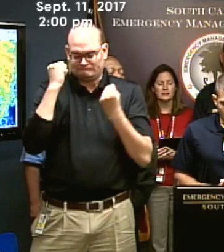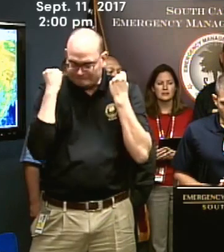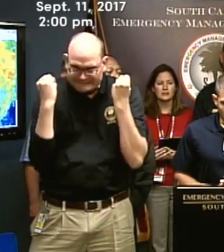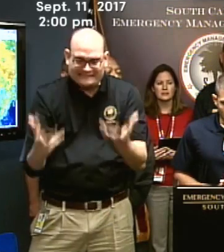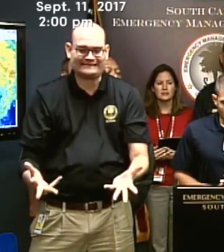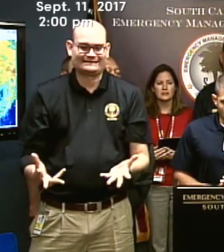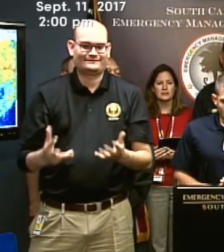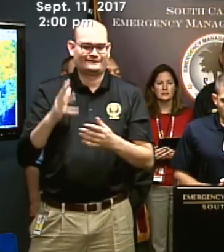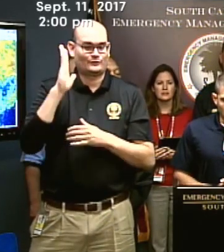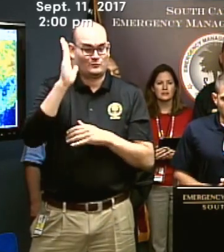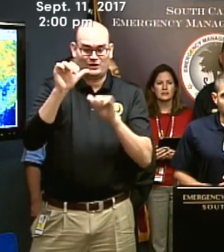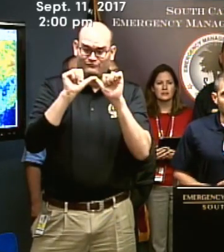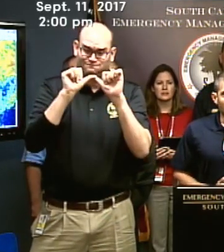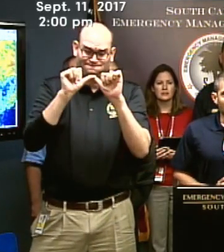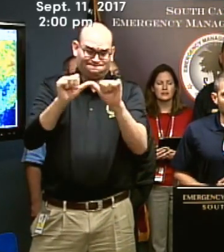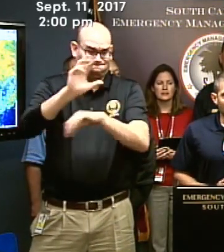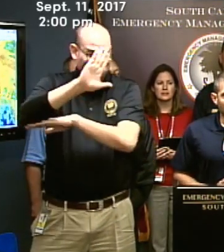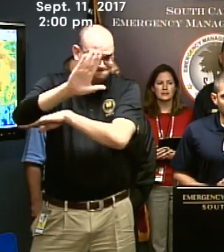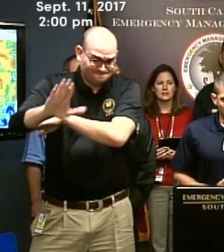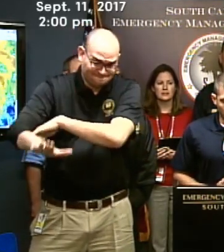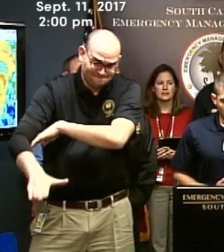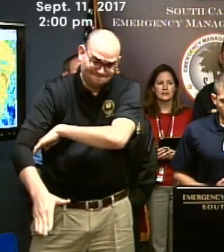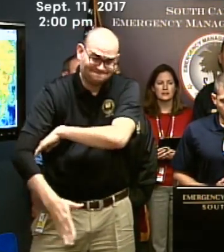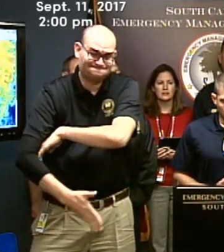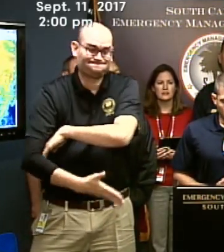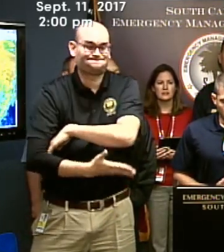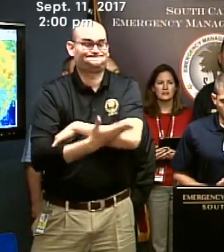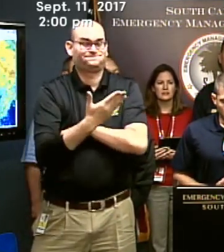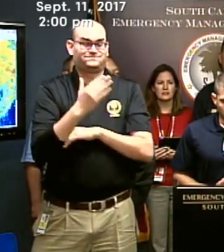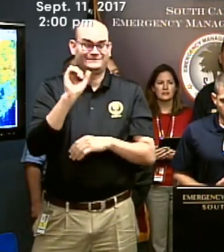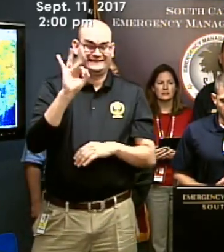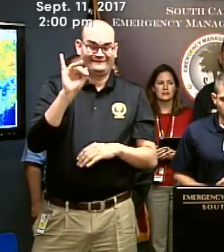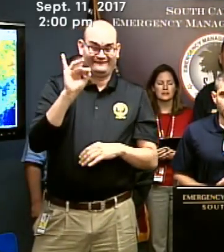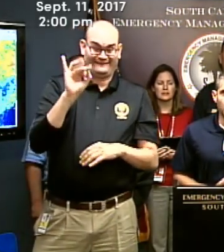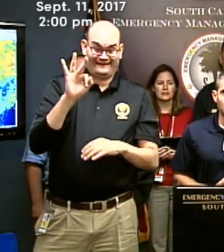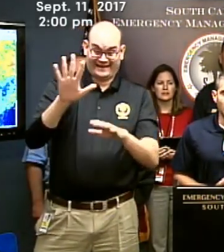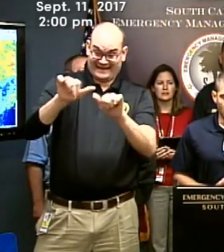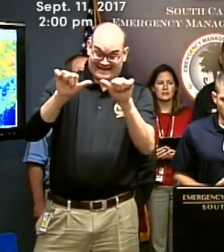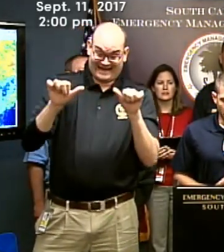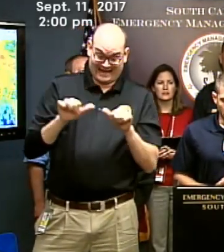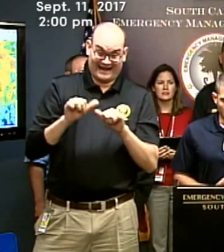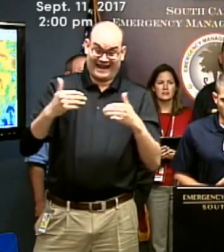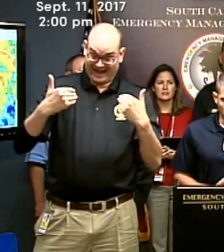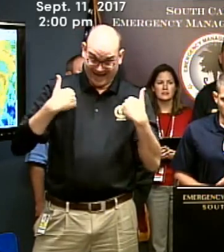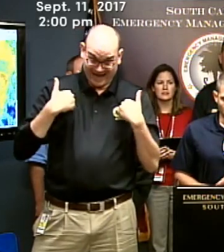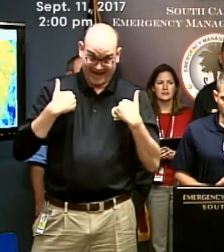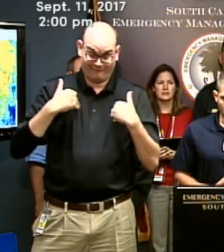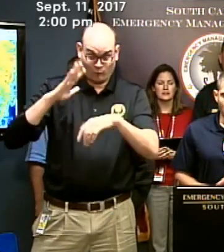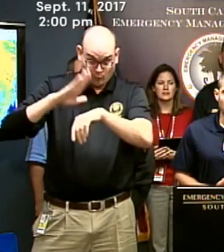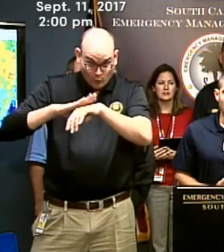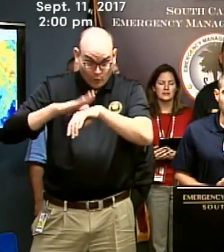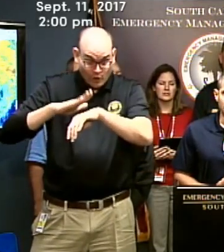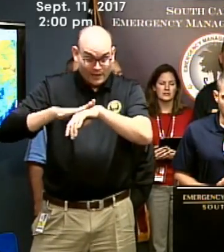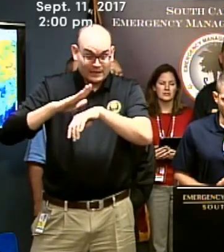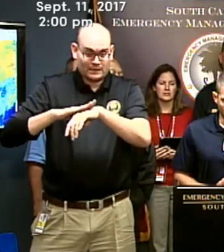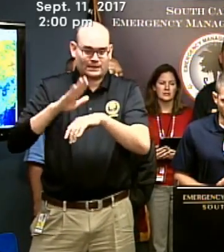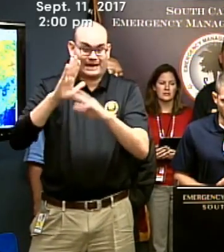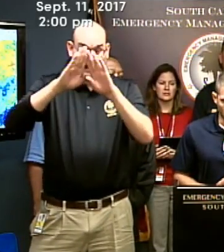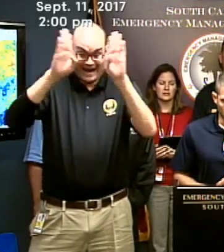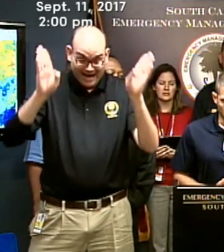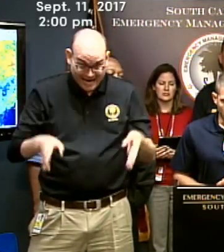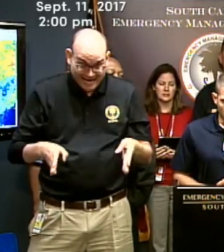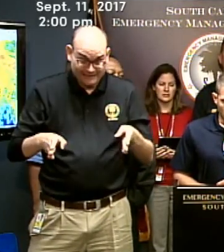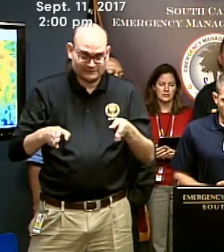evening hours. If you're under a tornado warning, we ask everyone to go to an interior room on the lowest level of your home and stay away